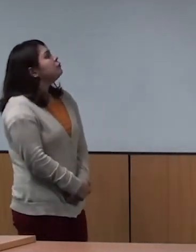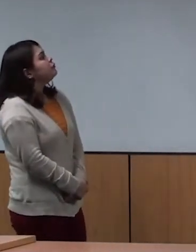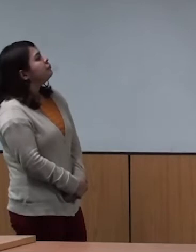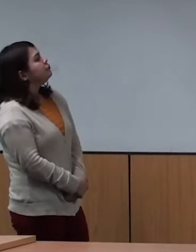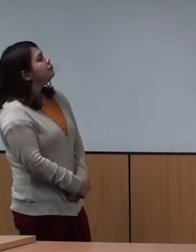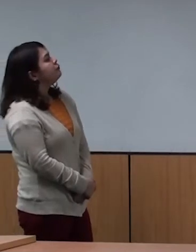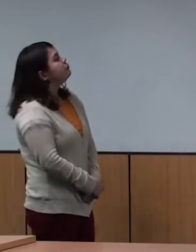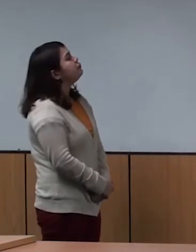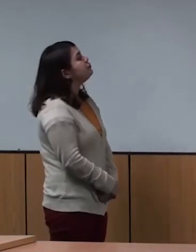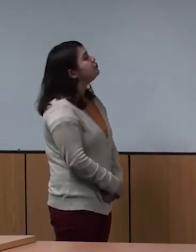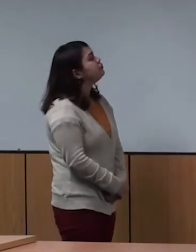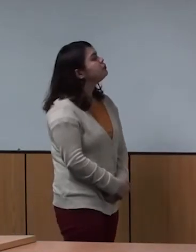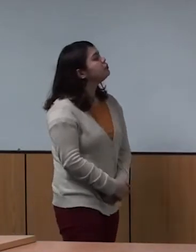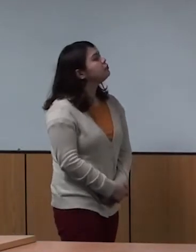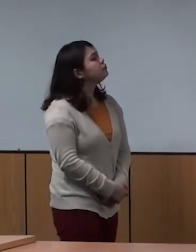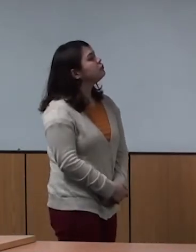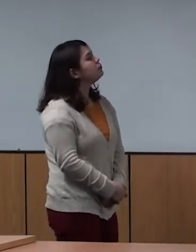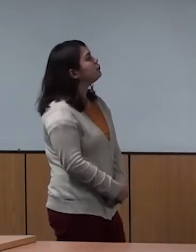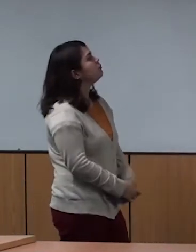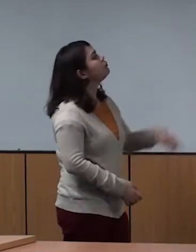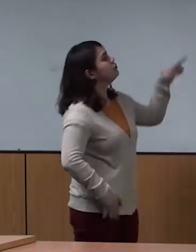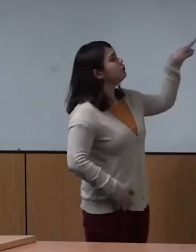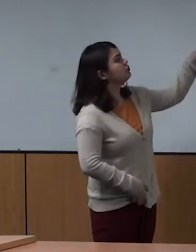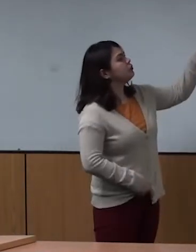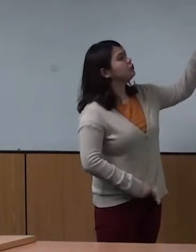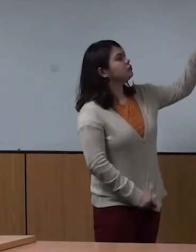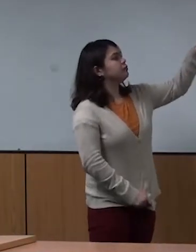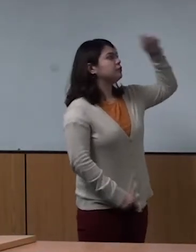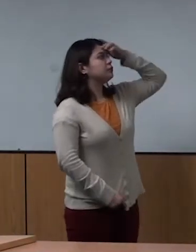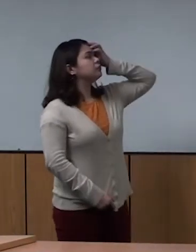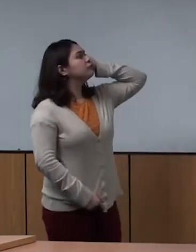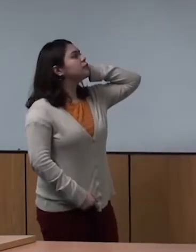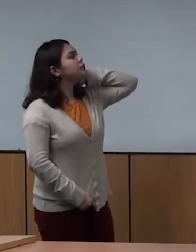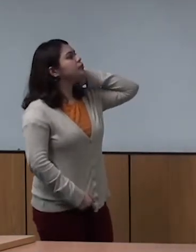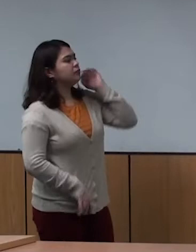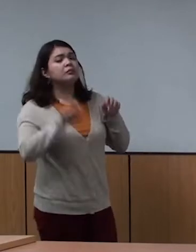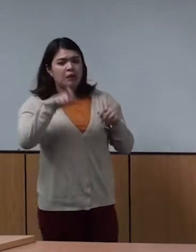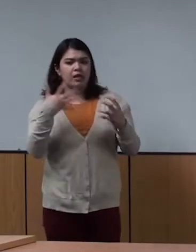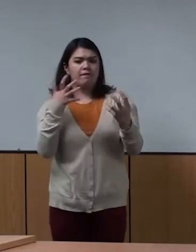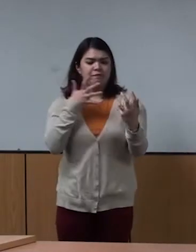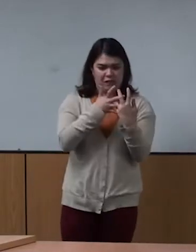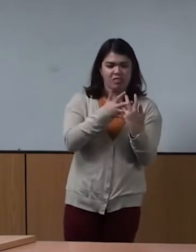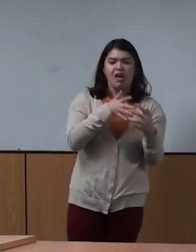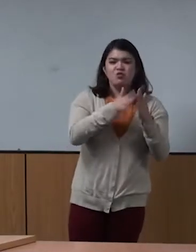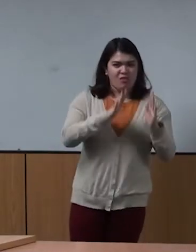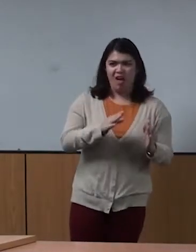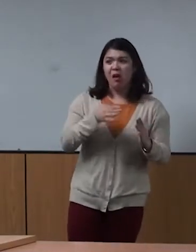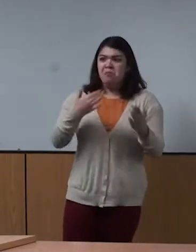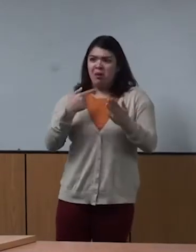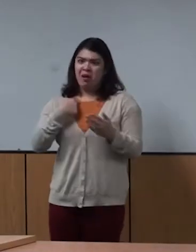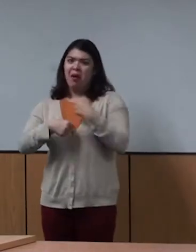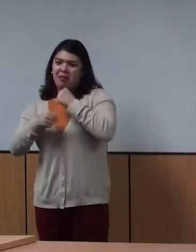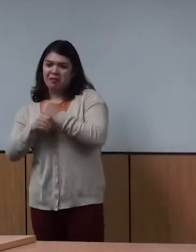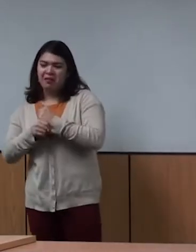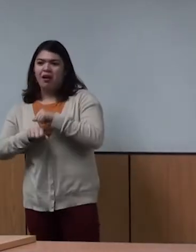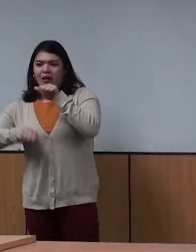So personal insights on the topic. So assessment needs to be appropriate for the students. It must be well